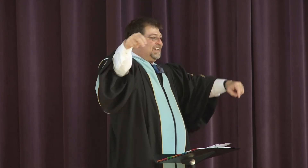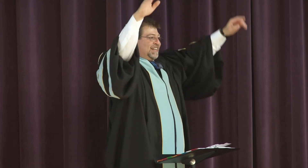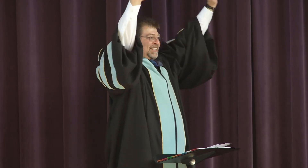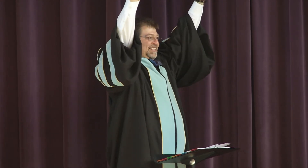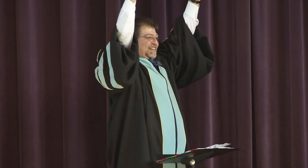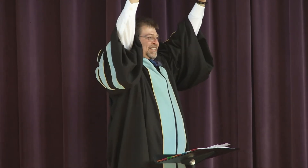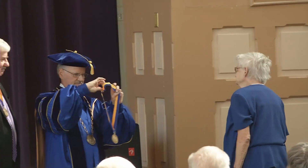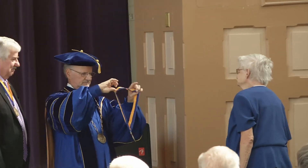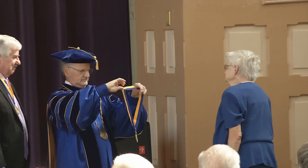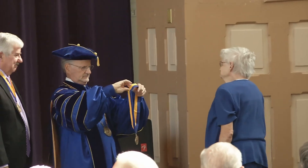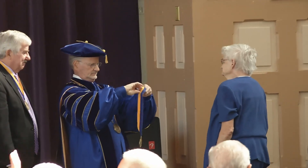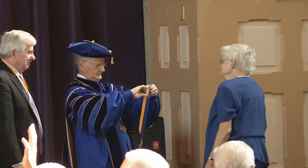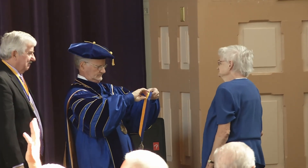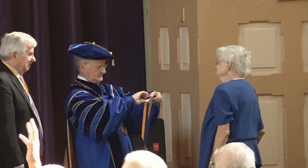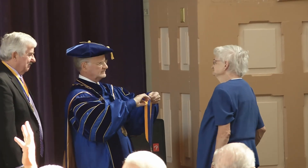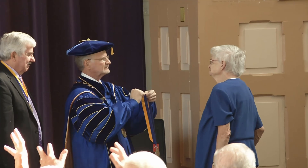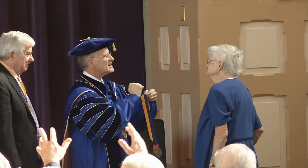from Tennessee.